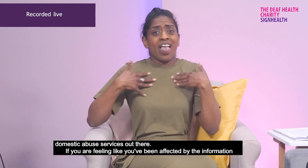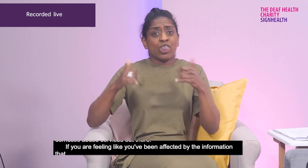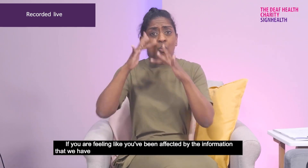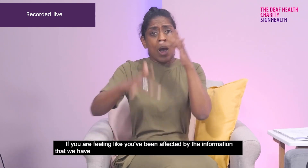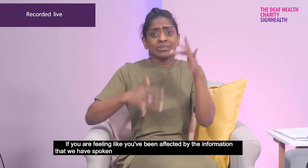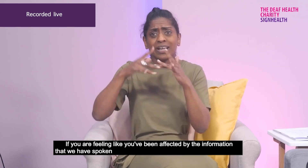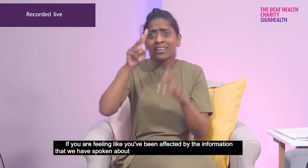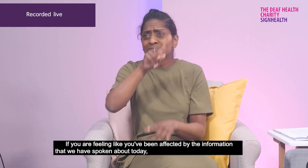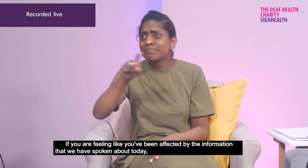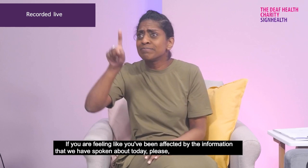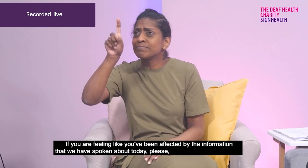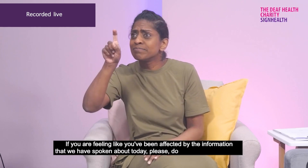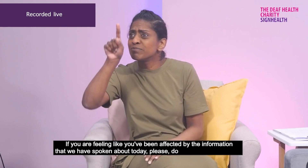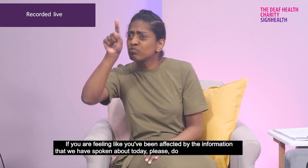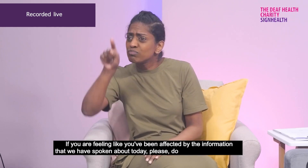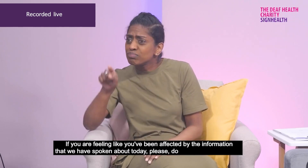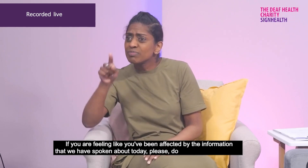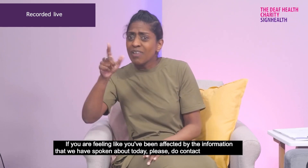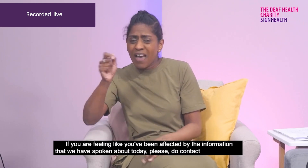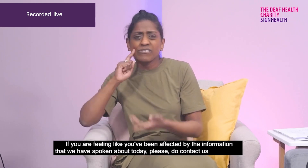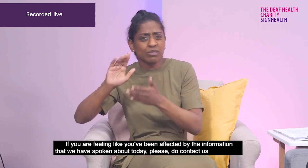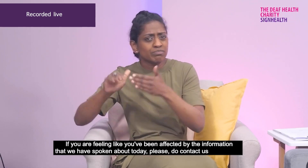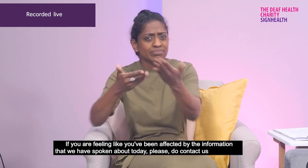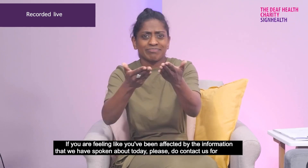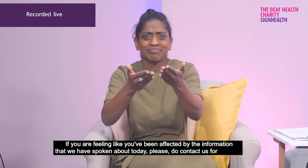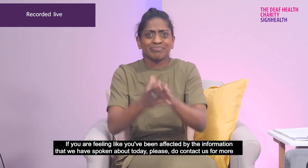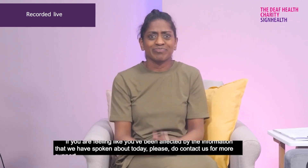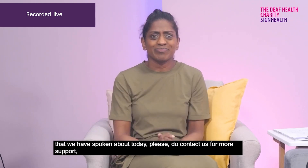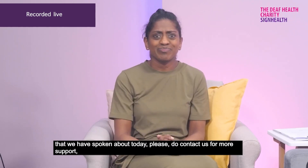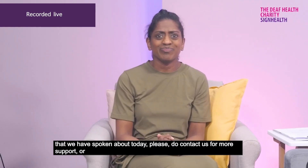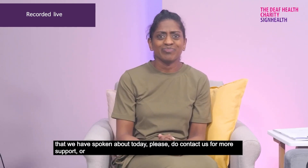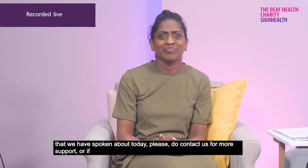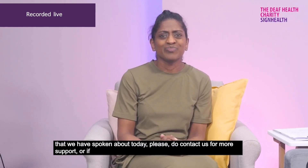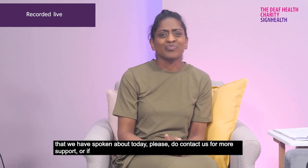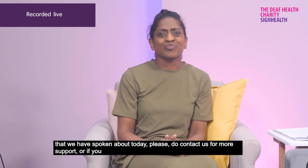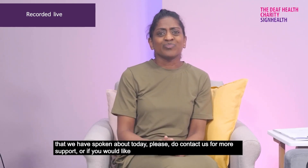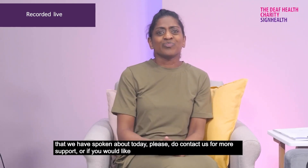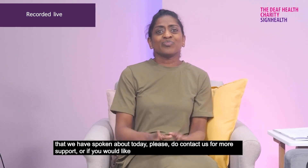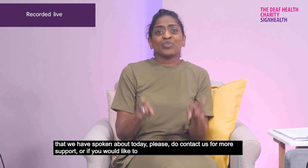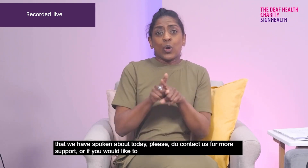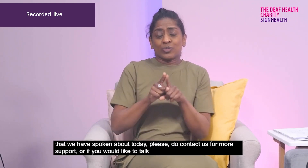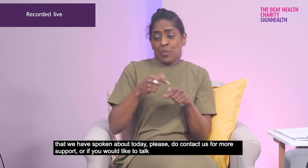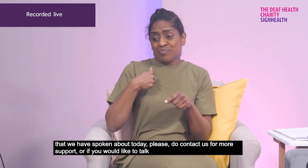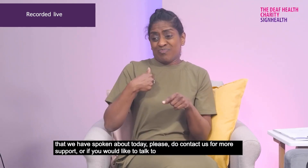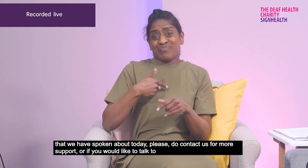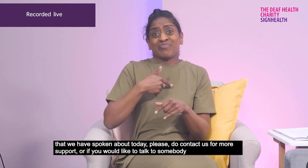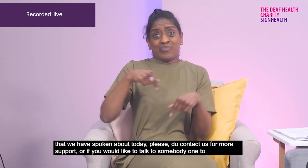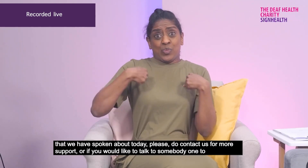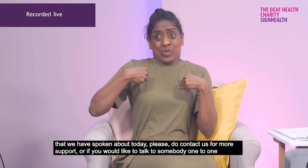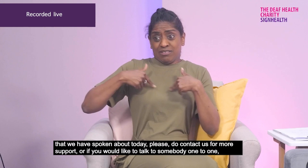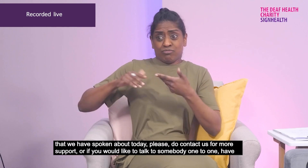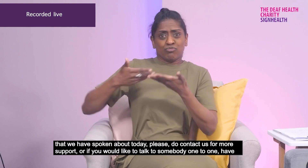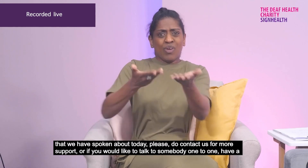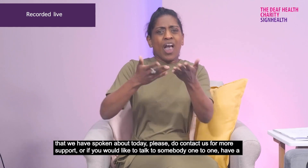to someone one-to-one, have a look on the SignHealth website and we can provide you with that emotional support.